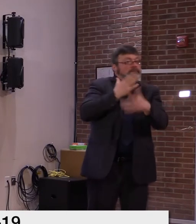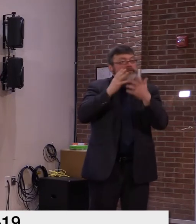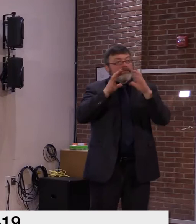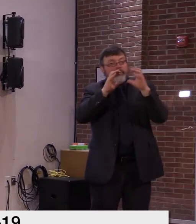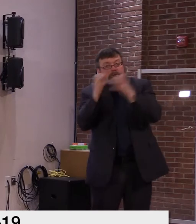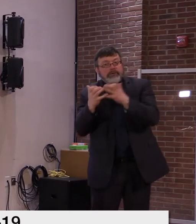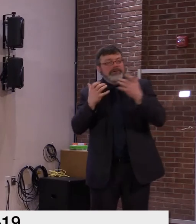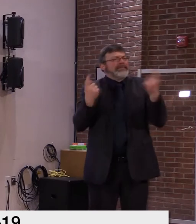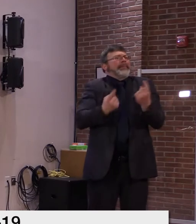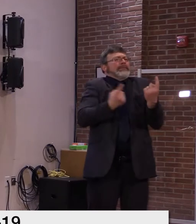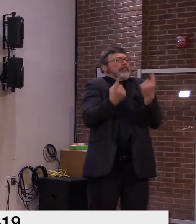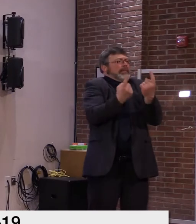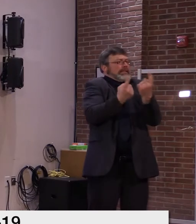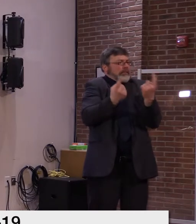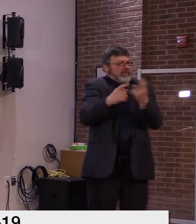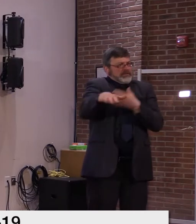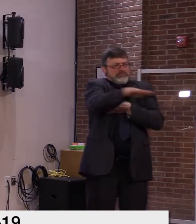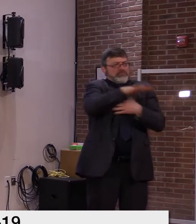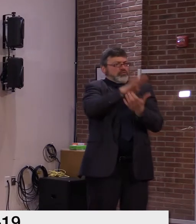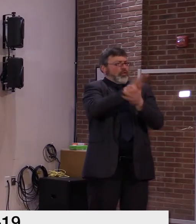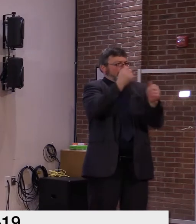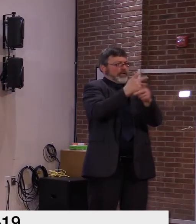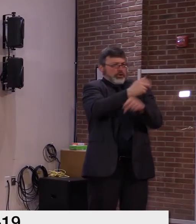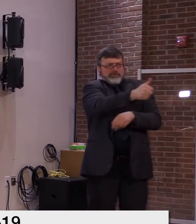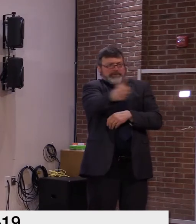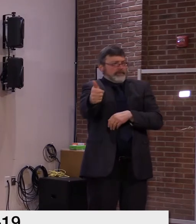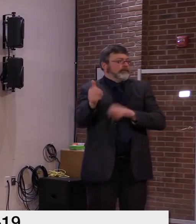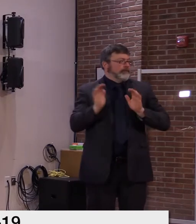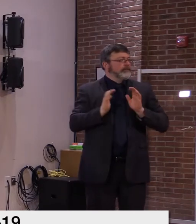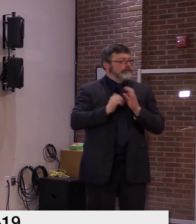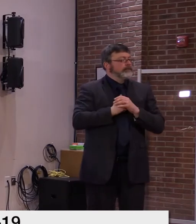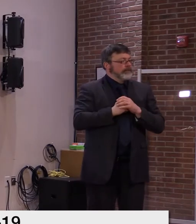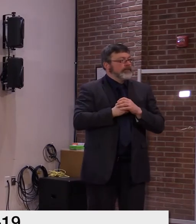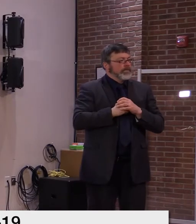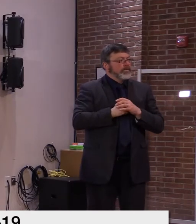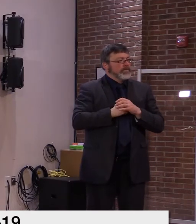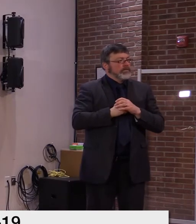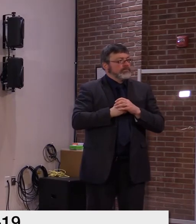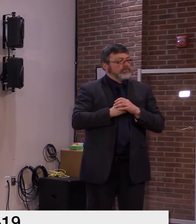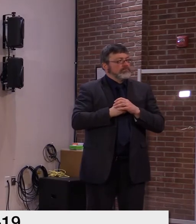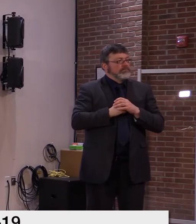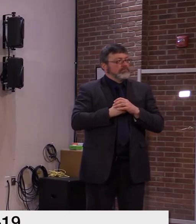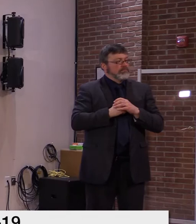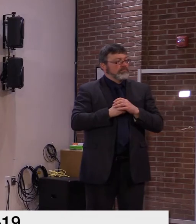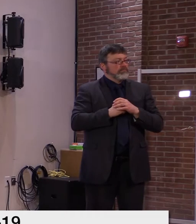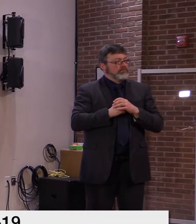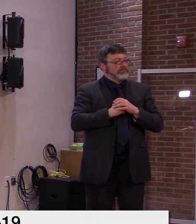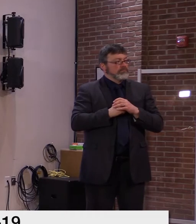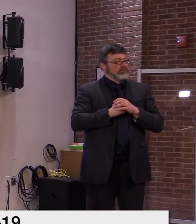state support teams will to coordinate with services with other state agencies, such as DCF and mental health.